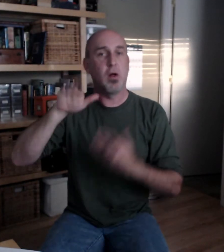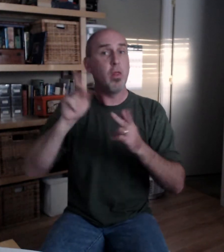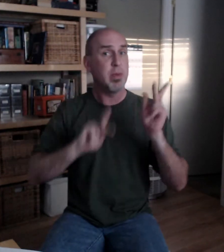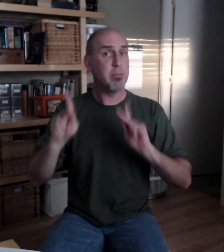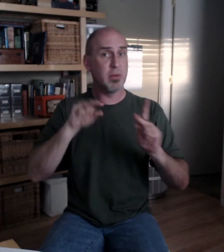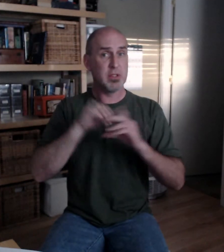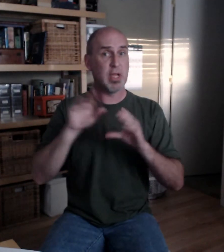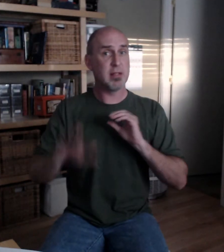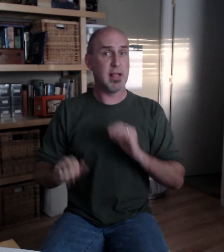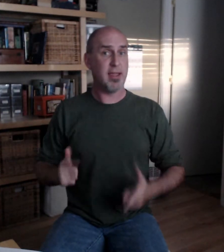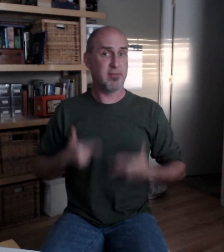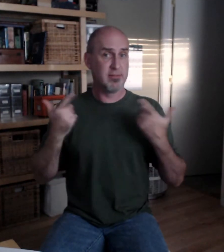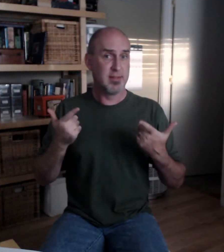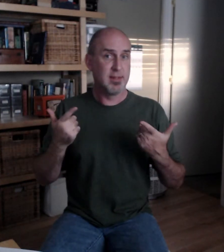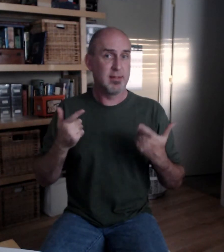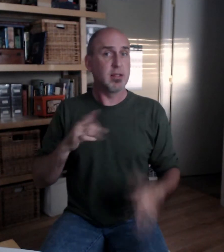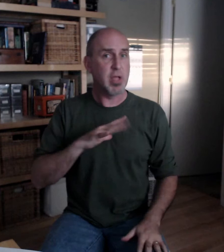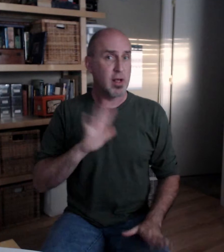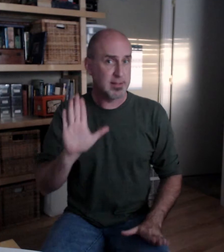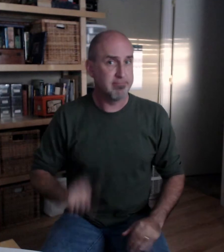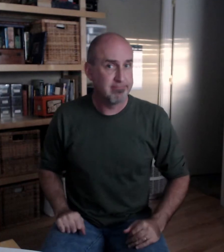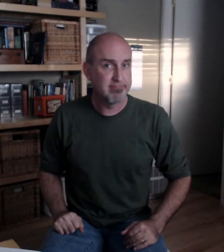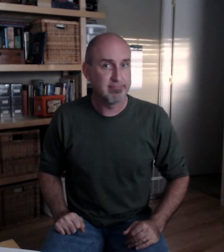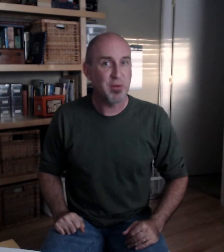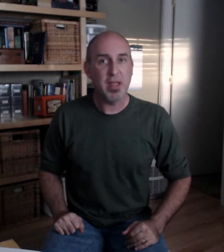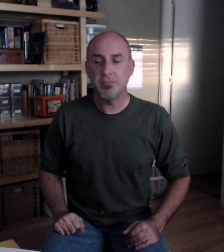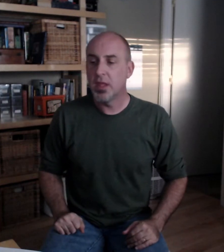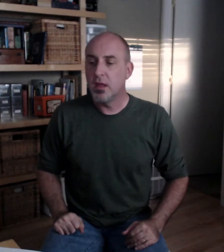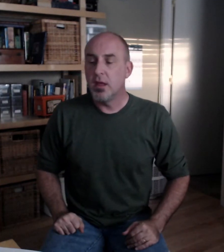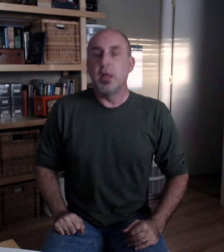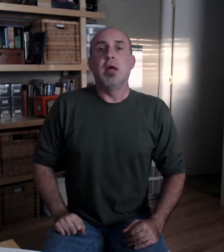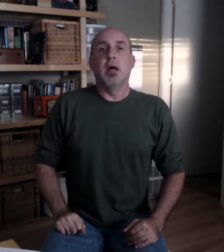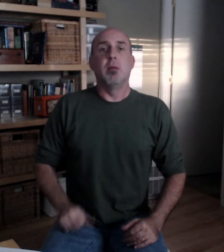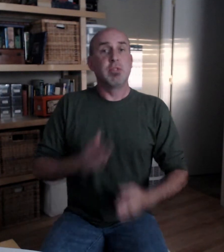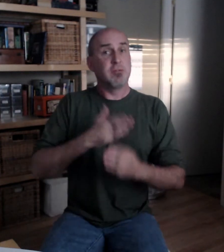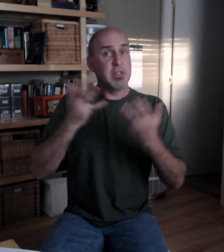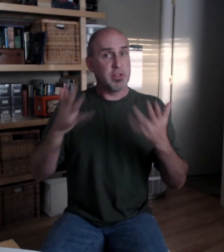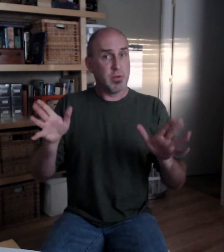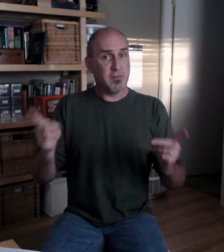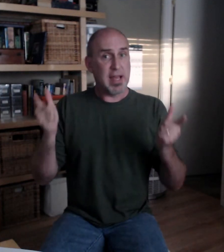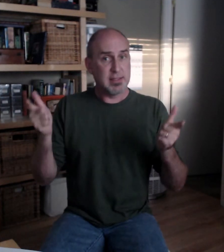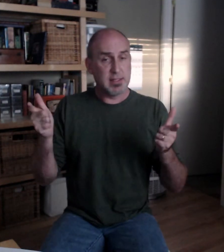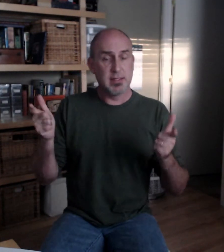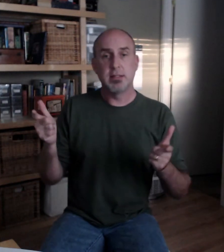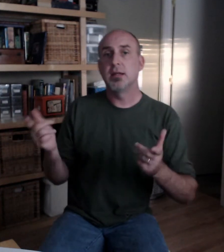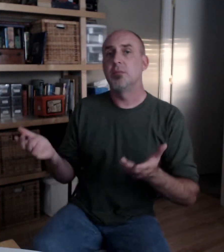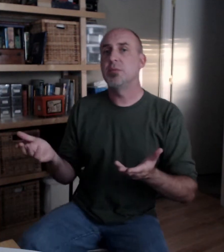all the people in the child's life. It's going to be awesome. Okay? To finish real fast, let me